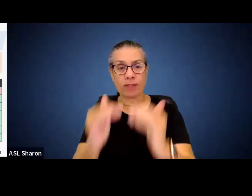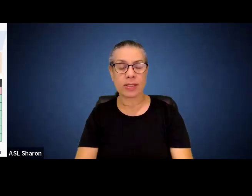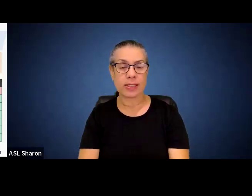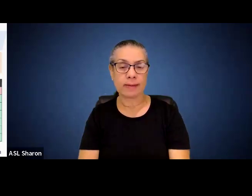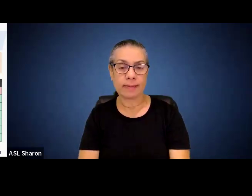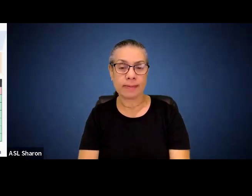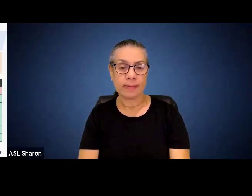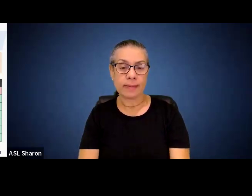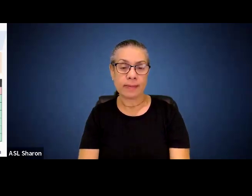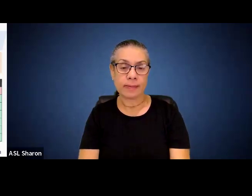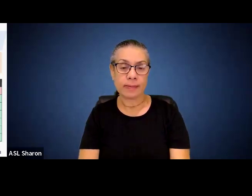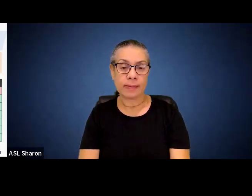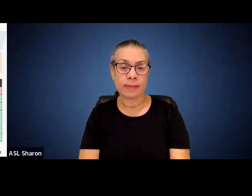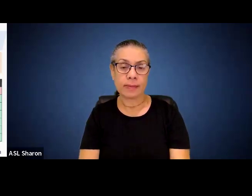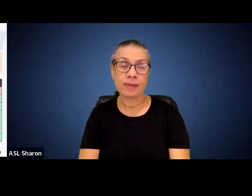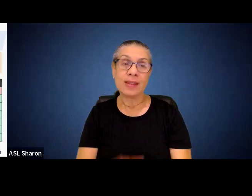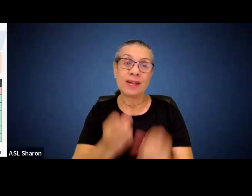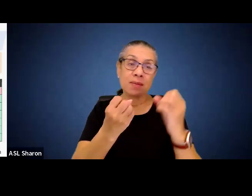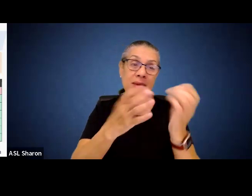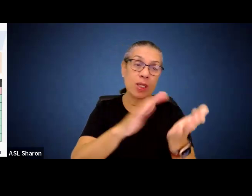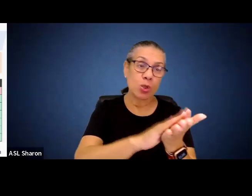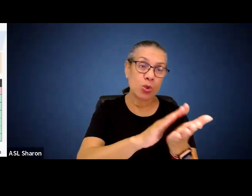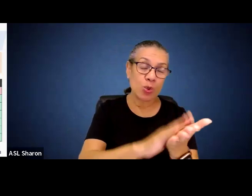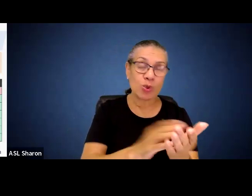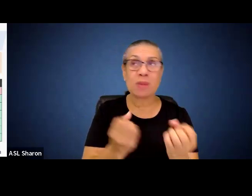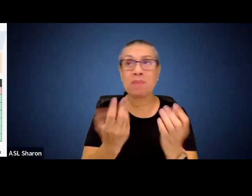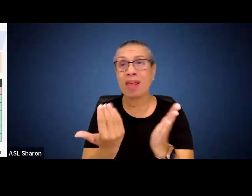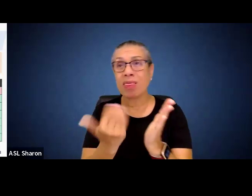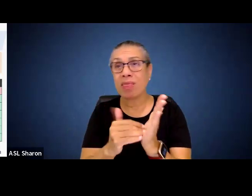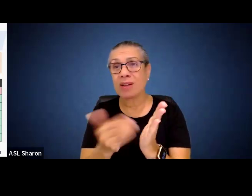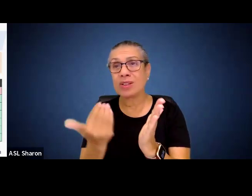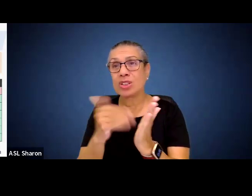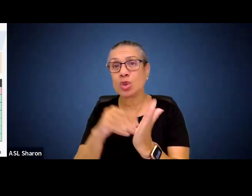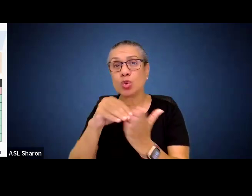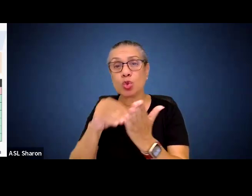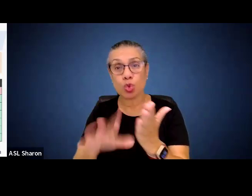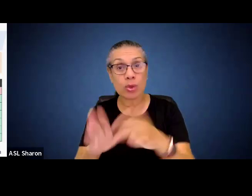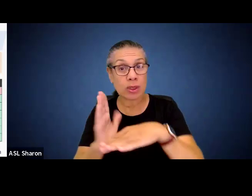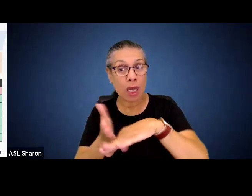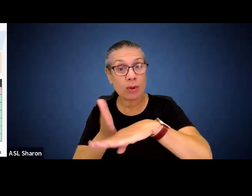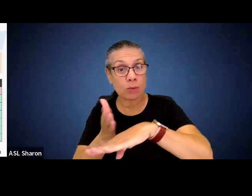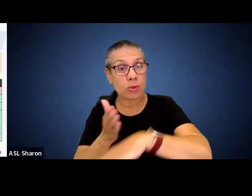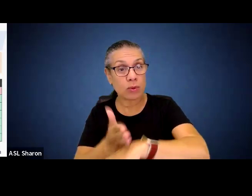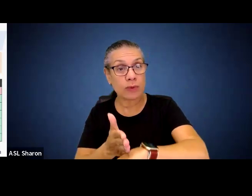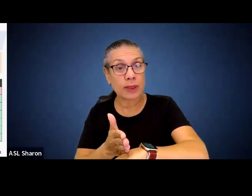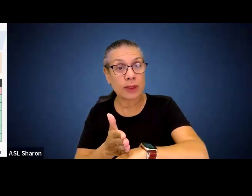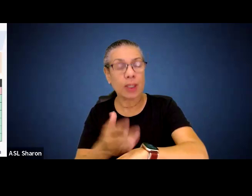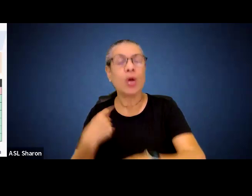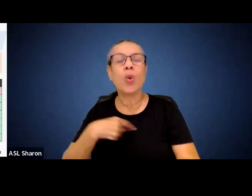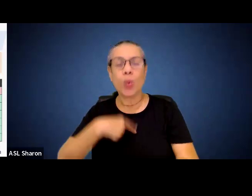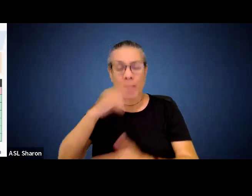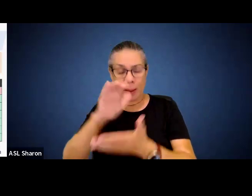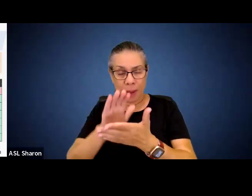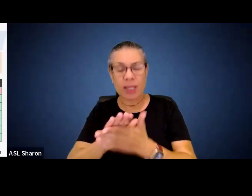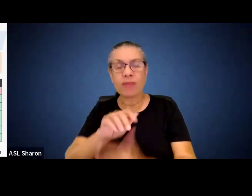Given that many schools and many thousands of students are making good progress with our district curriculum, we believe that